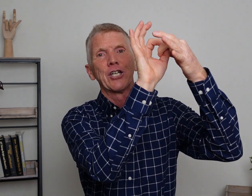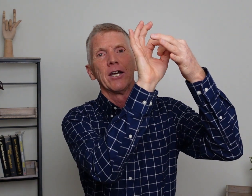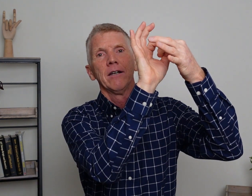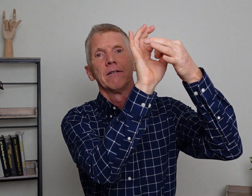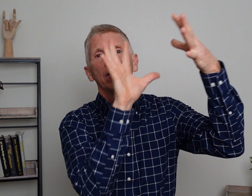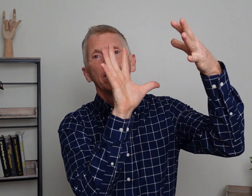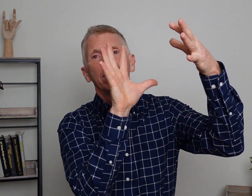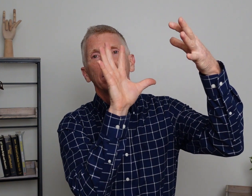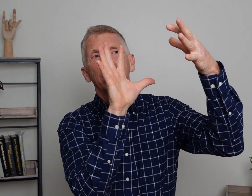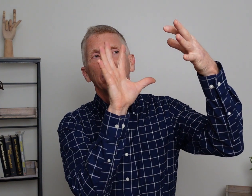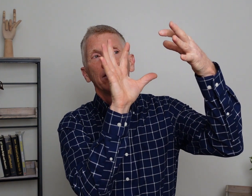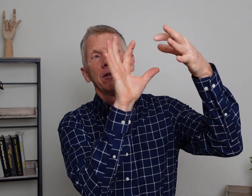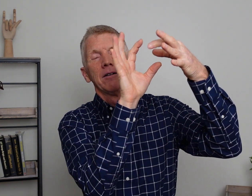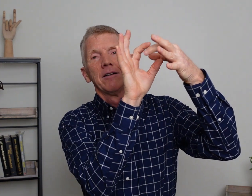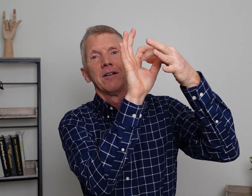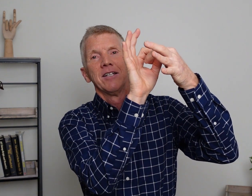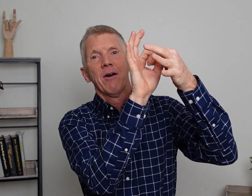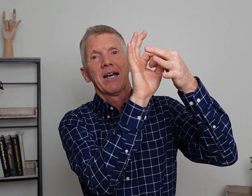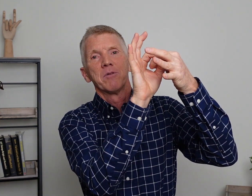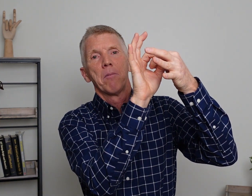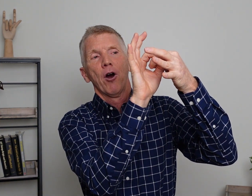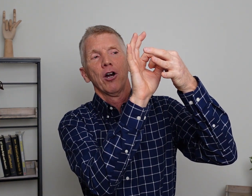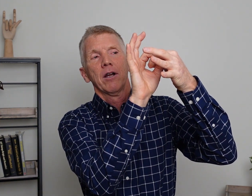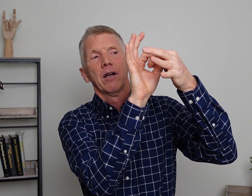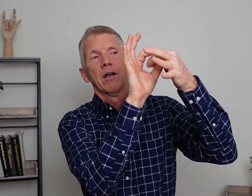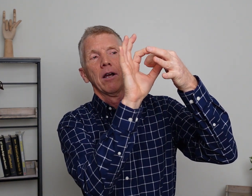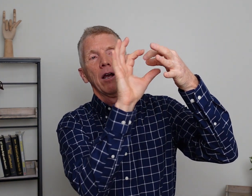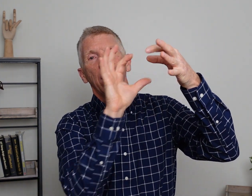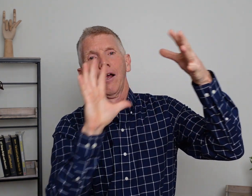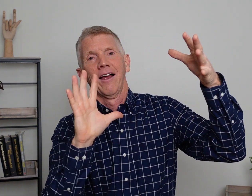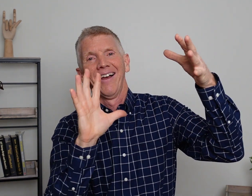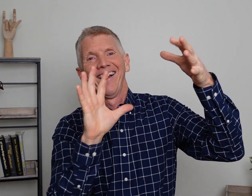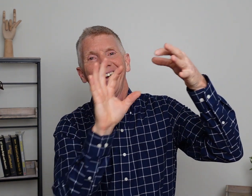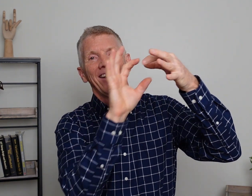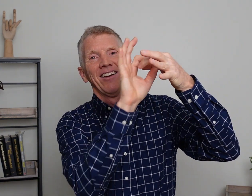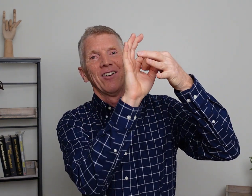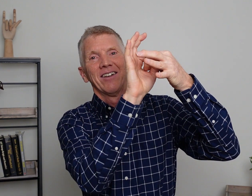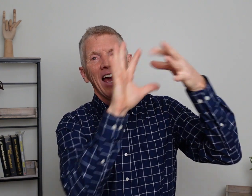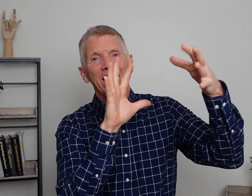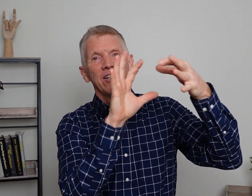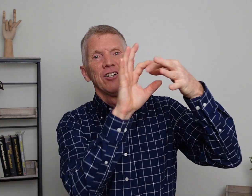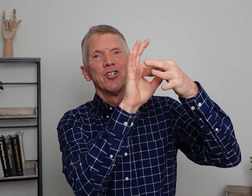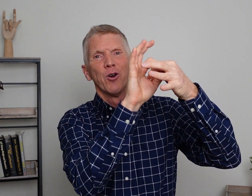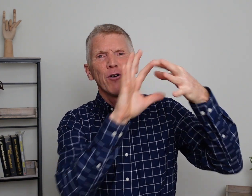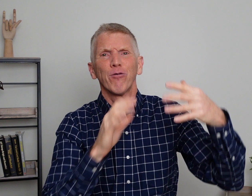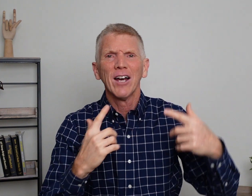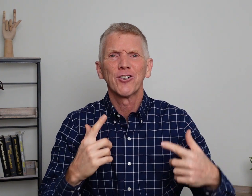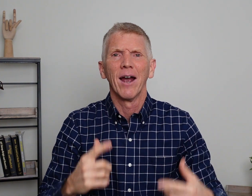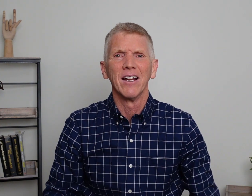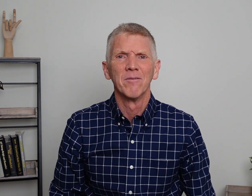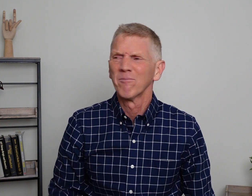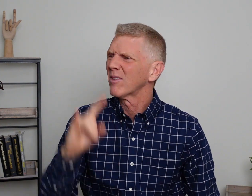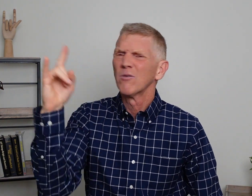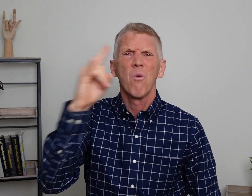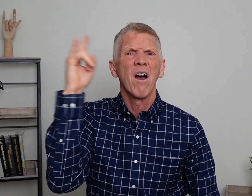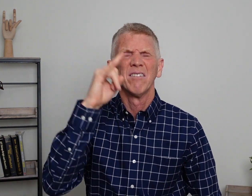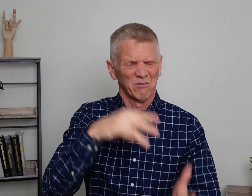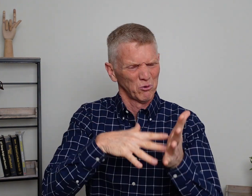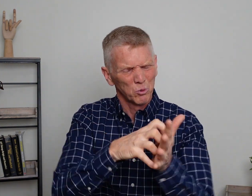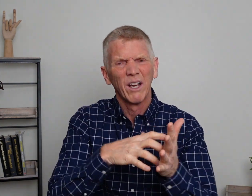connection, see how it comes apart? Okay? So you're frustrated.